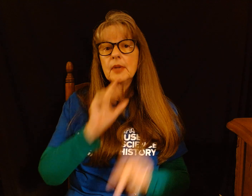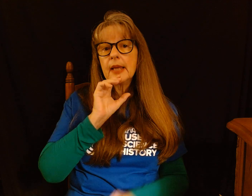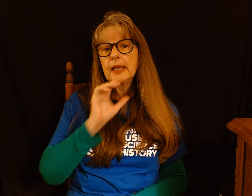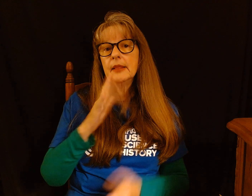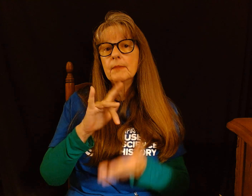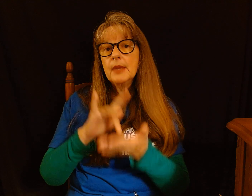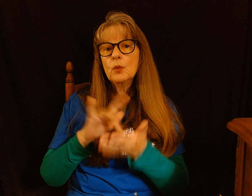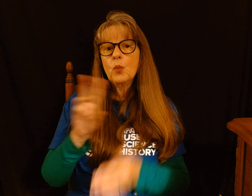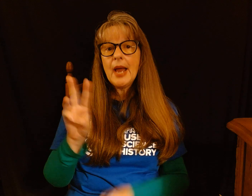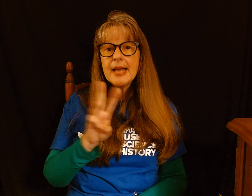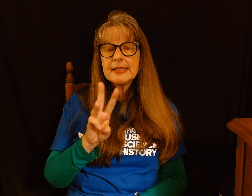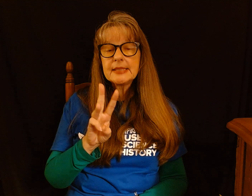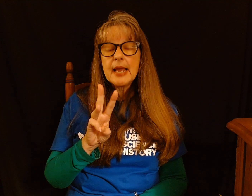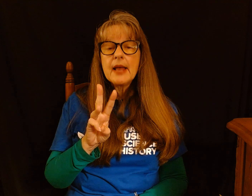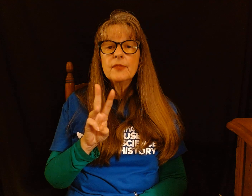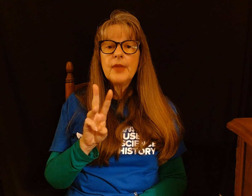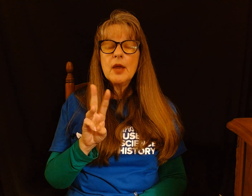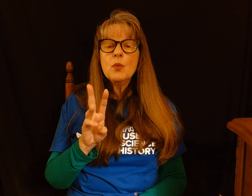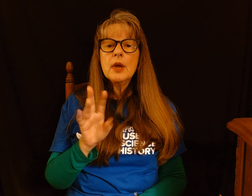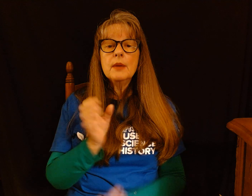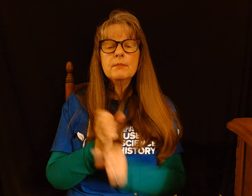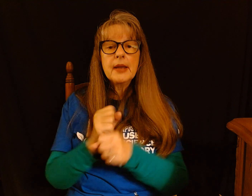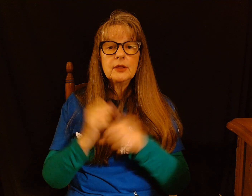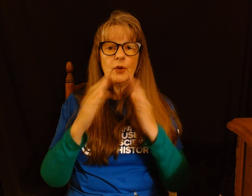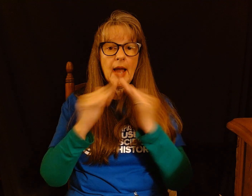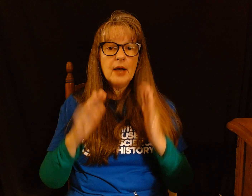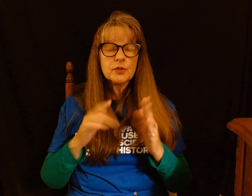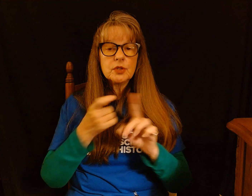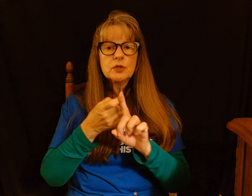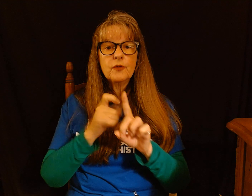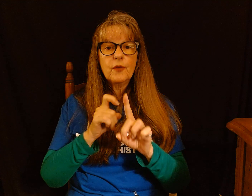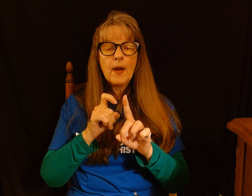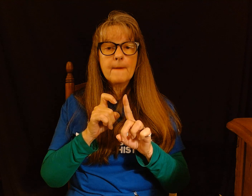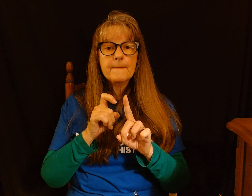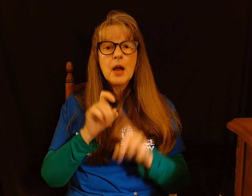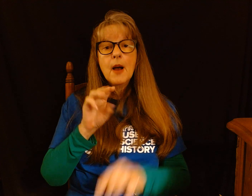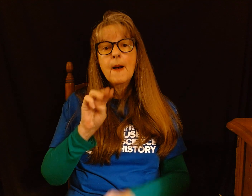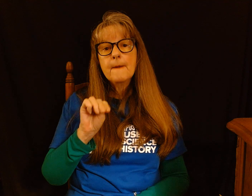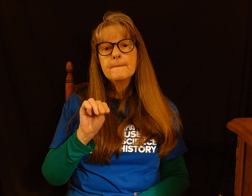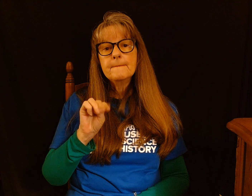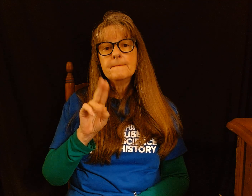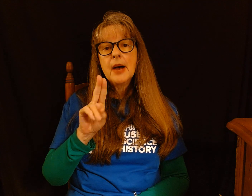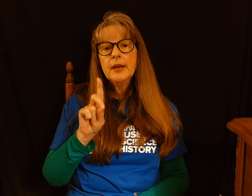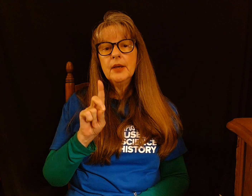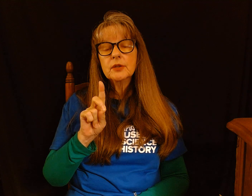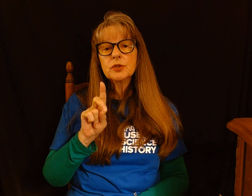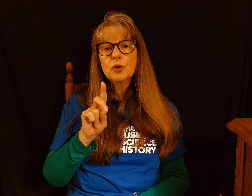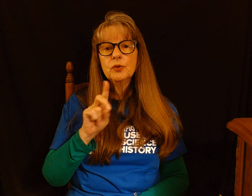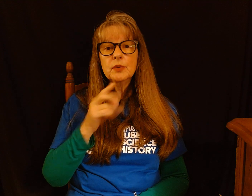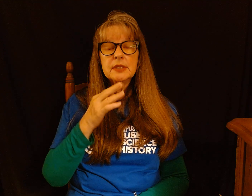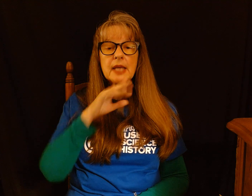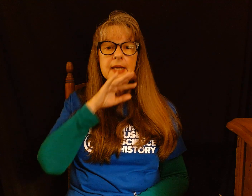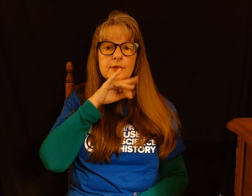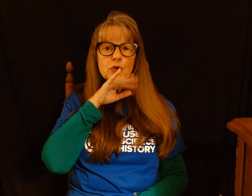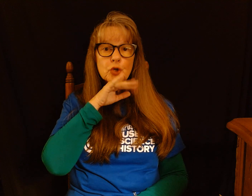in the Midwest, they would make their houses from mud. So you would say